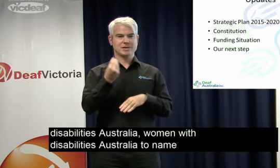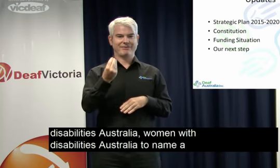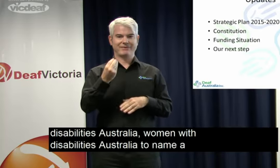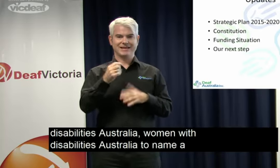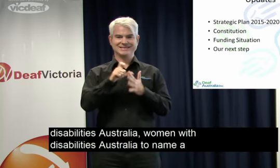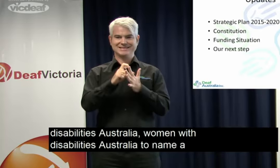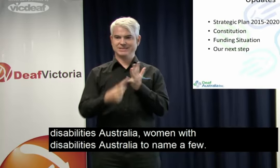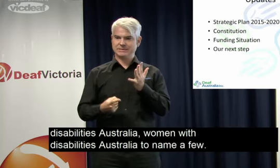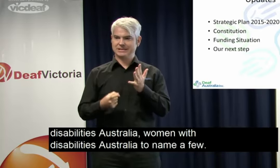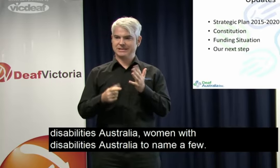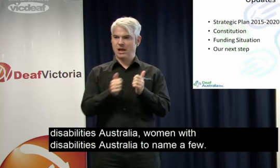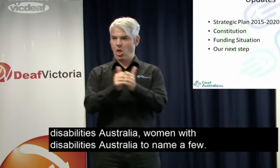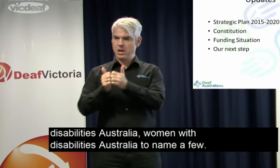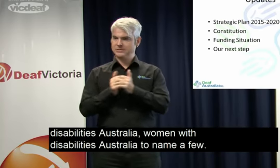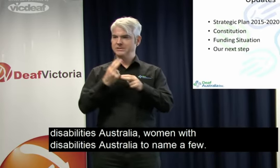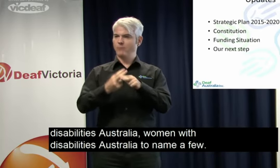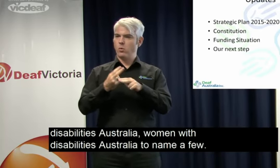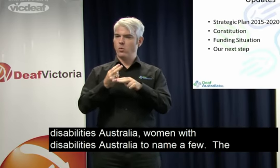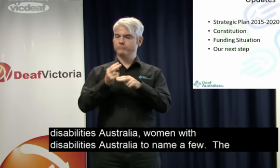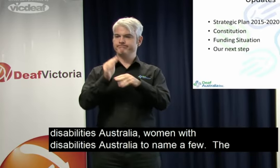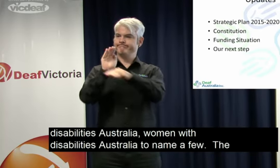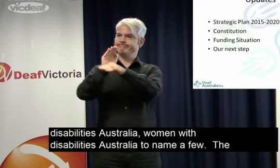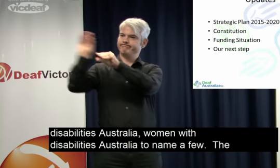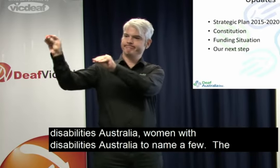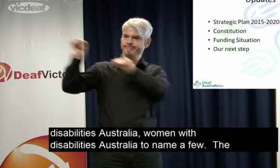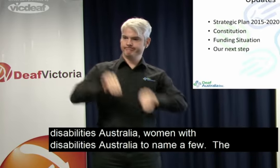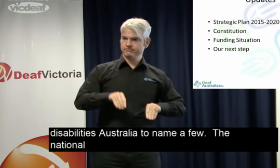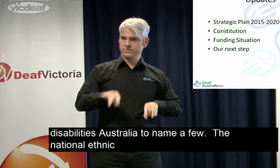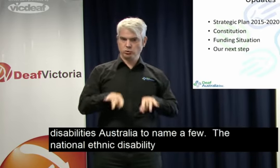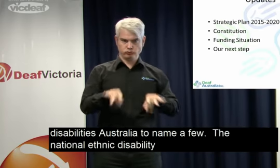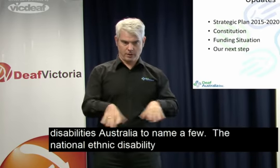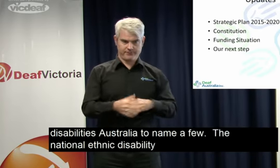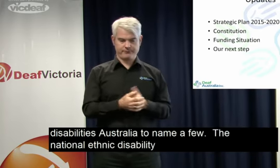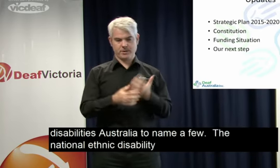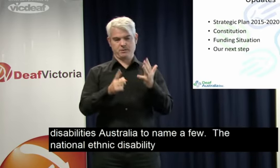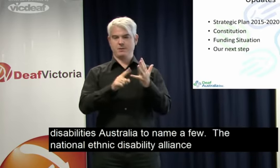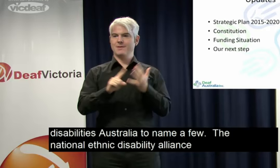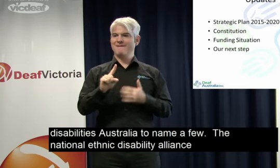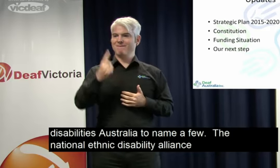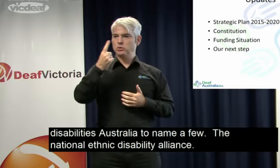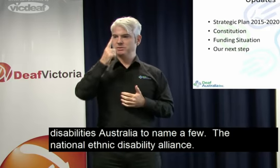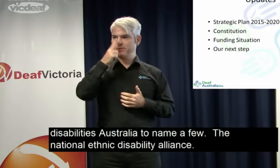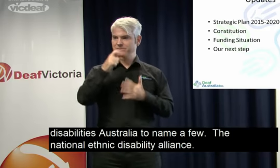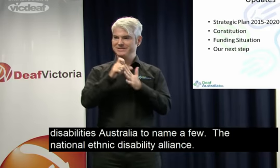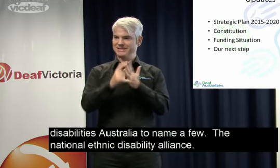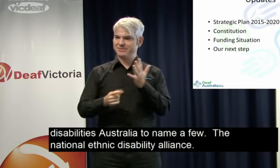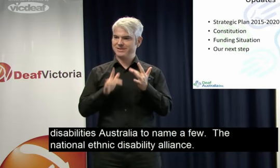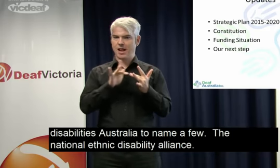The National Ethnic Disability Alliance for newly arrived migrants who are involved in the country,